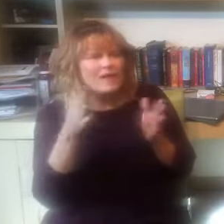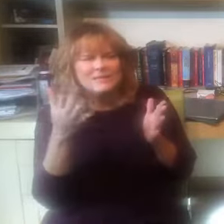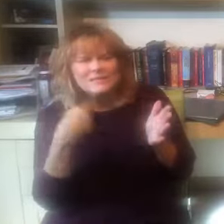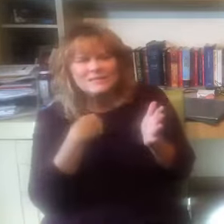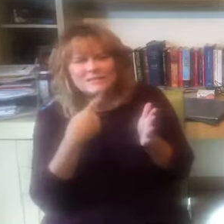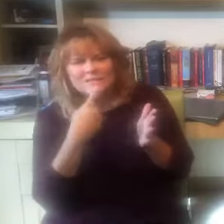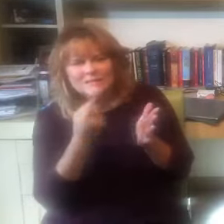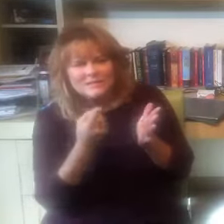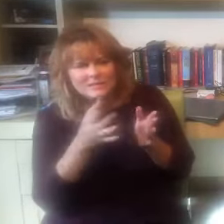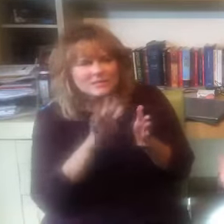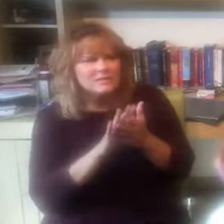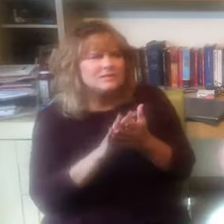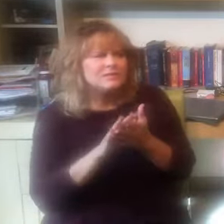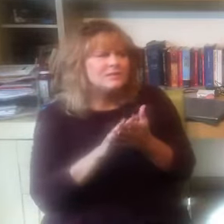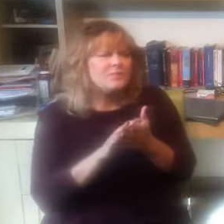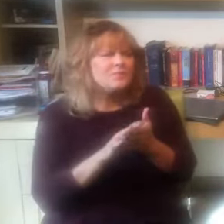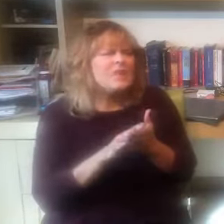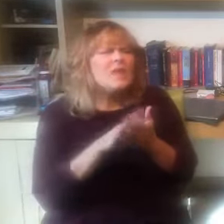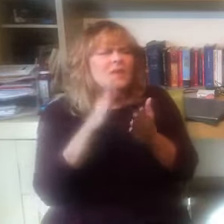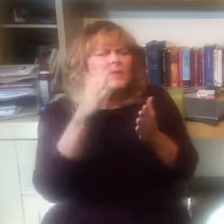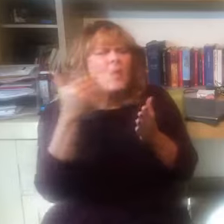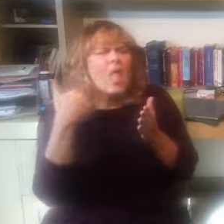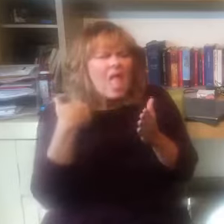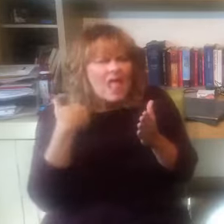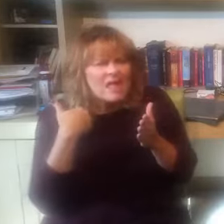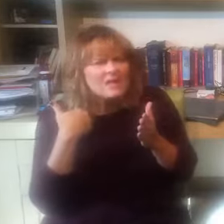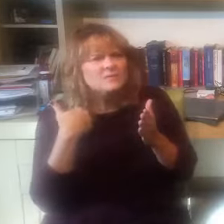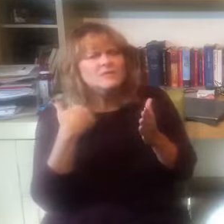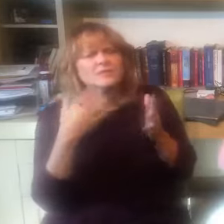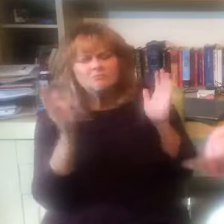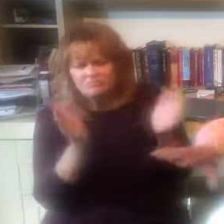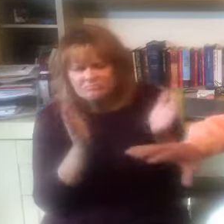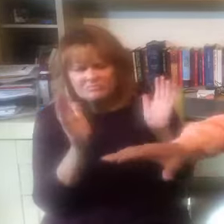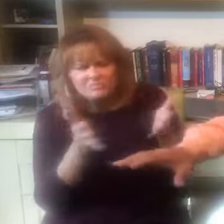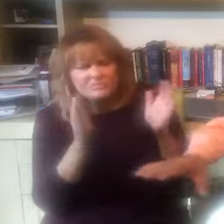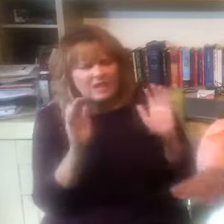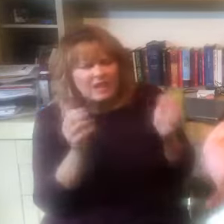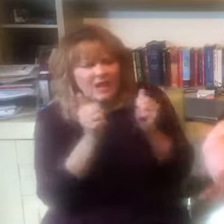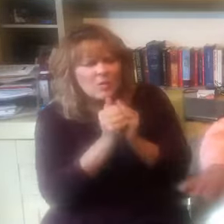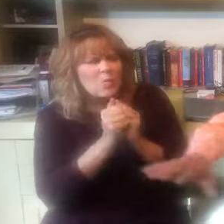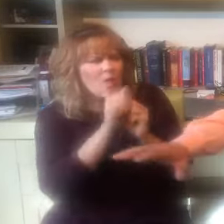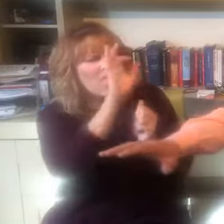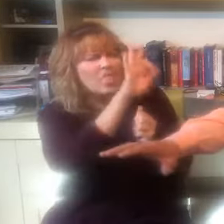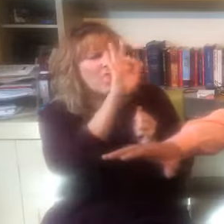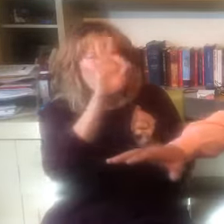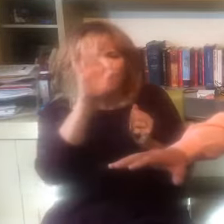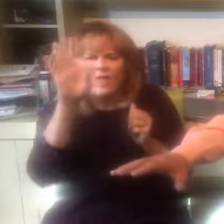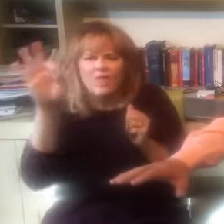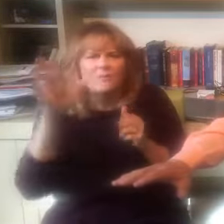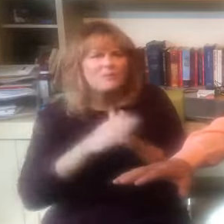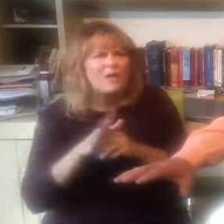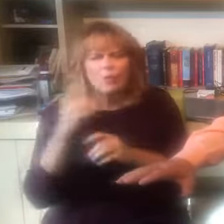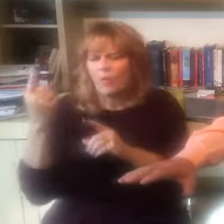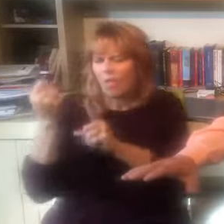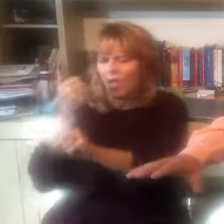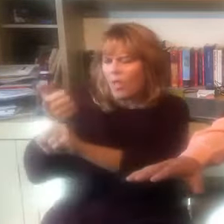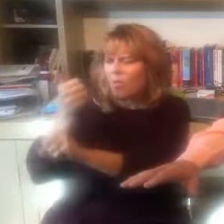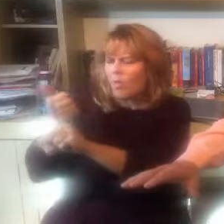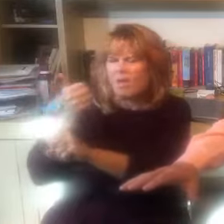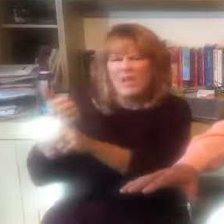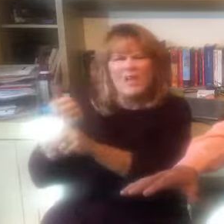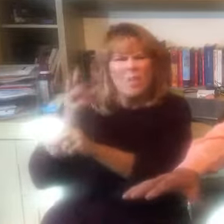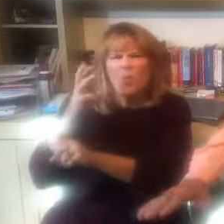know, you got to spend more time around other preachers. You can't just get off by yourself or you get